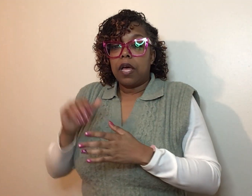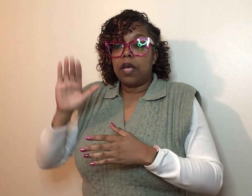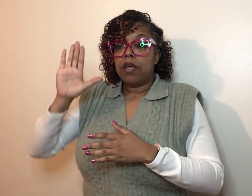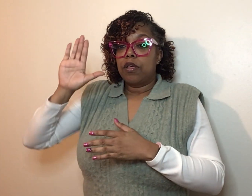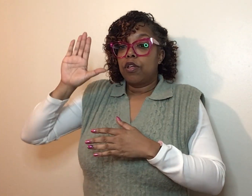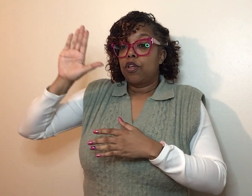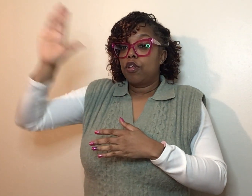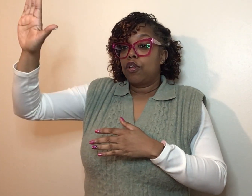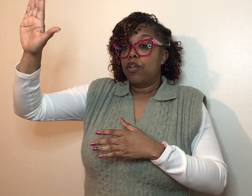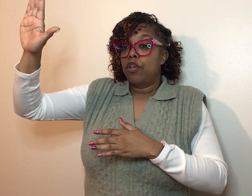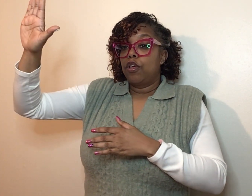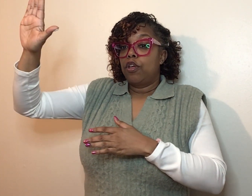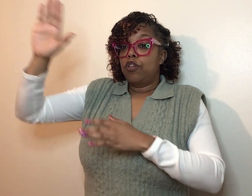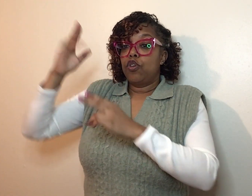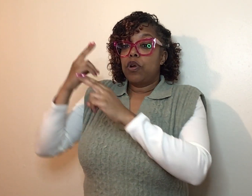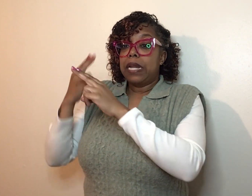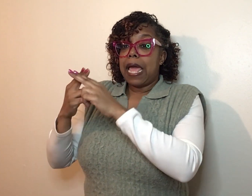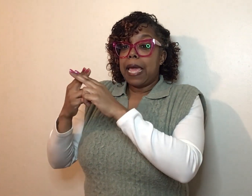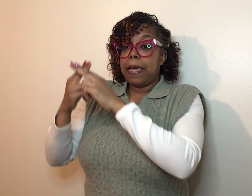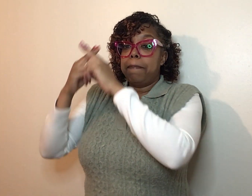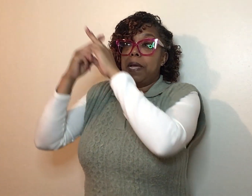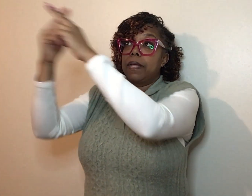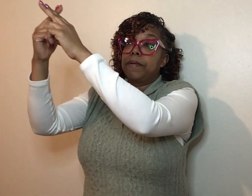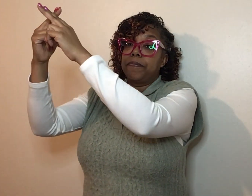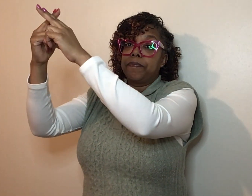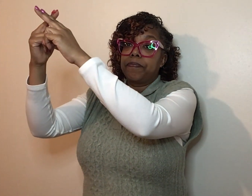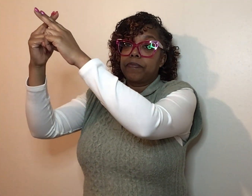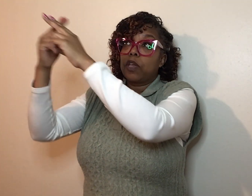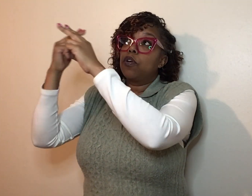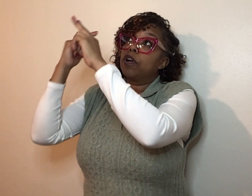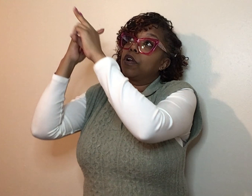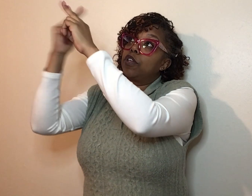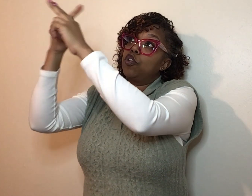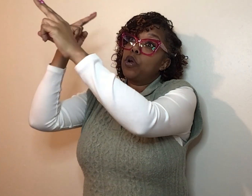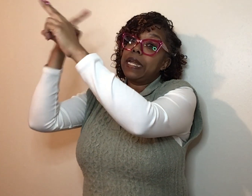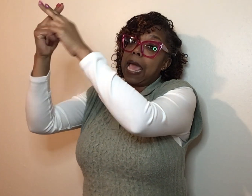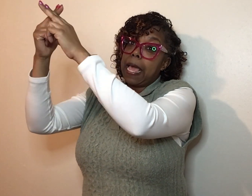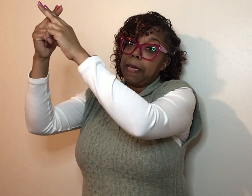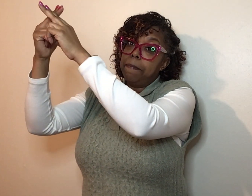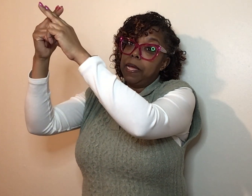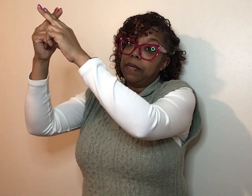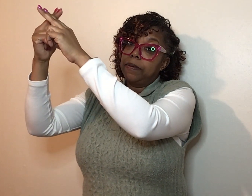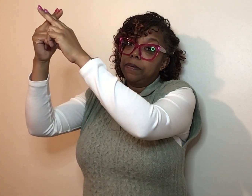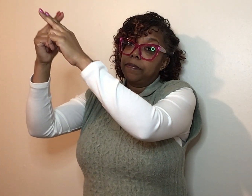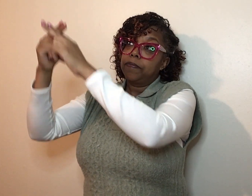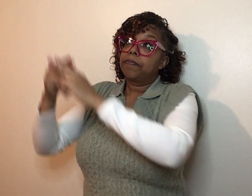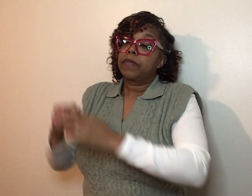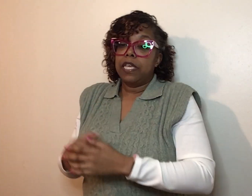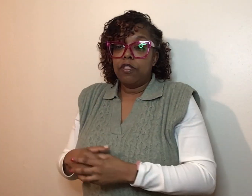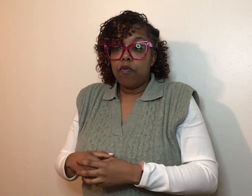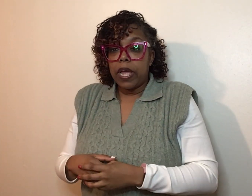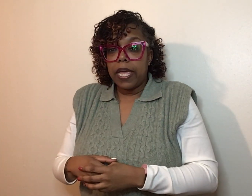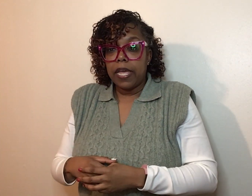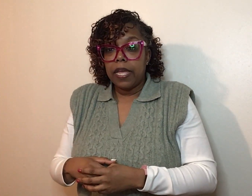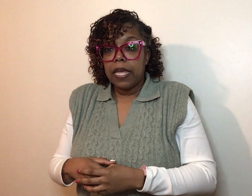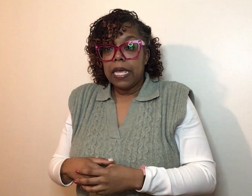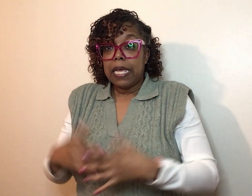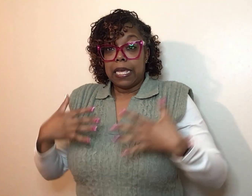uh, your name, or your name, either way,